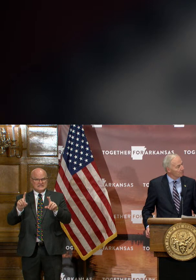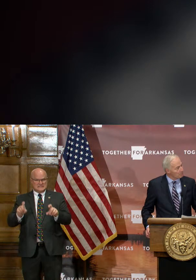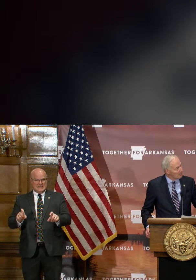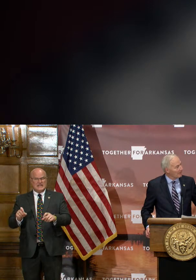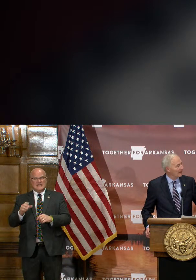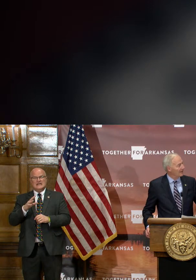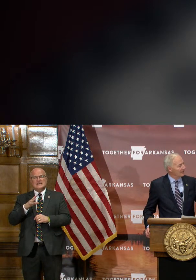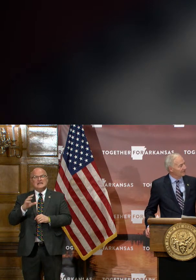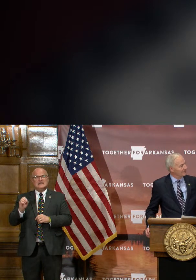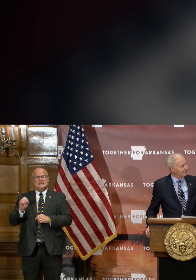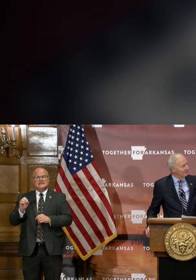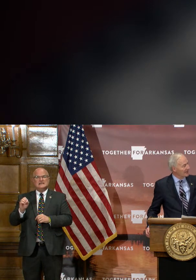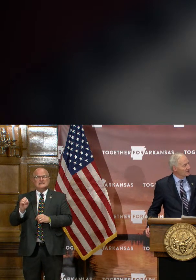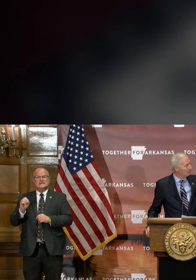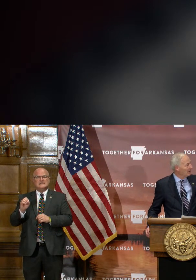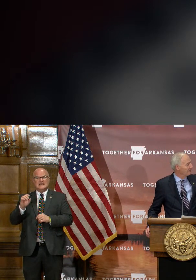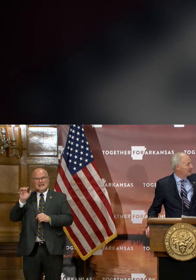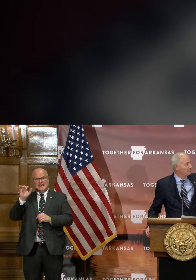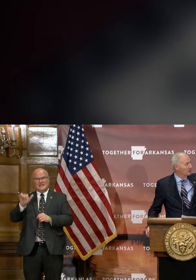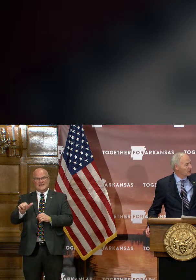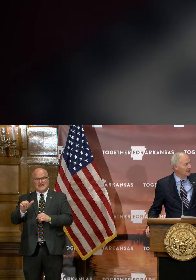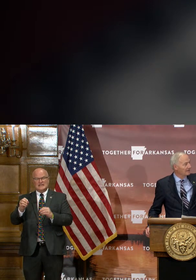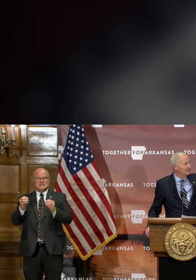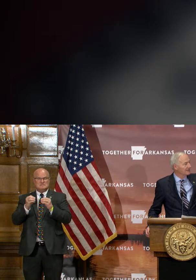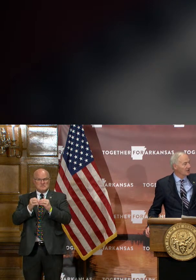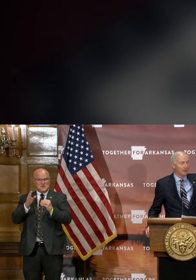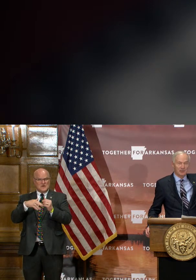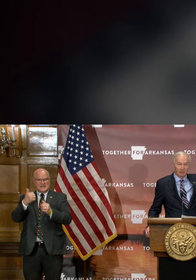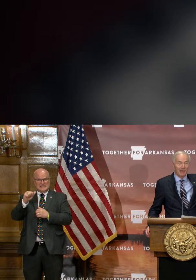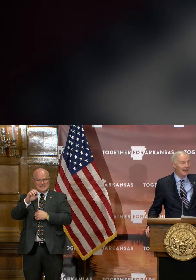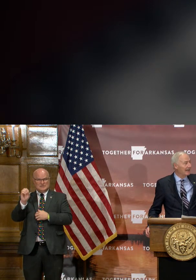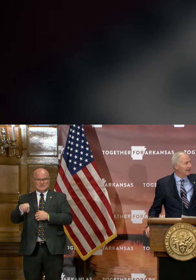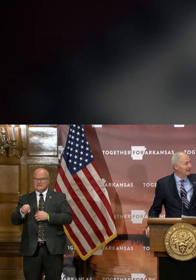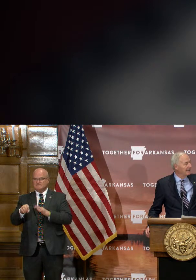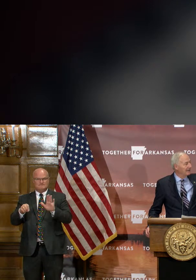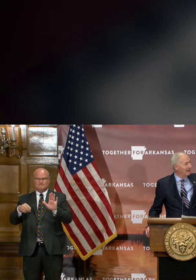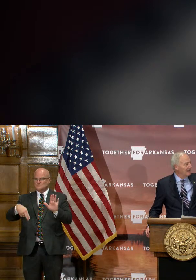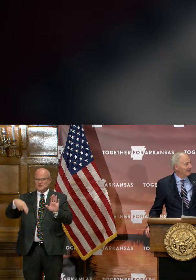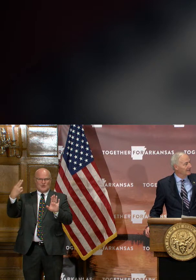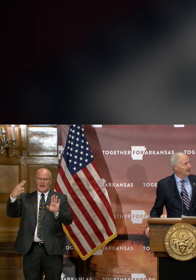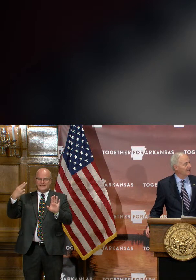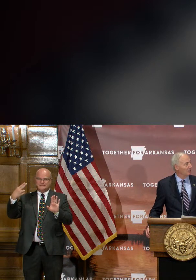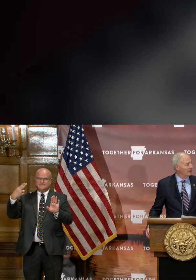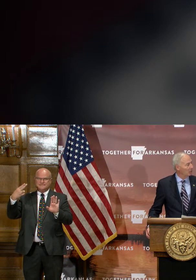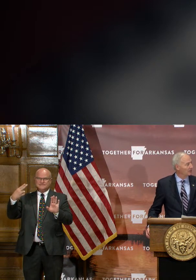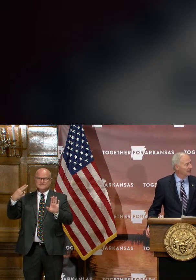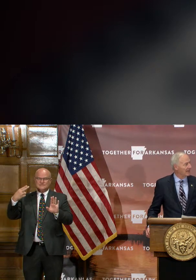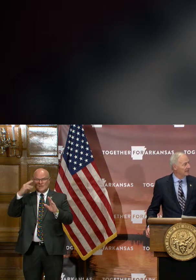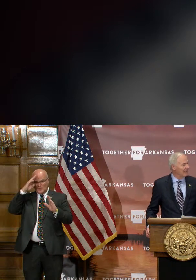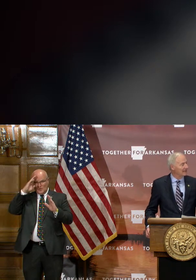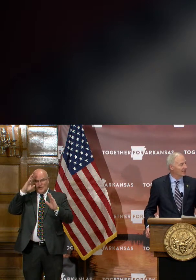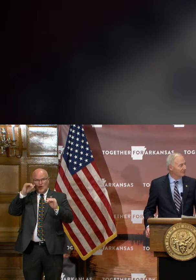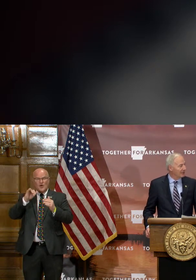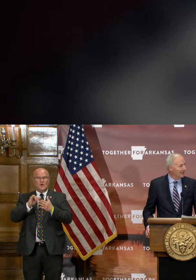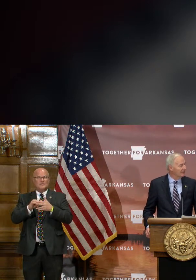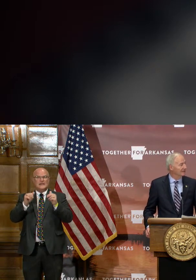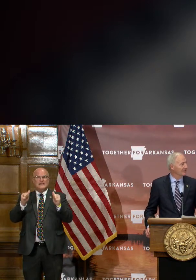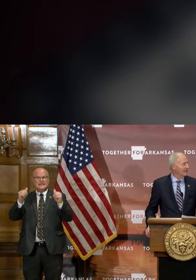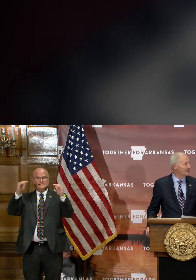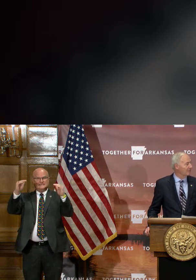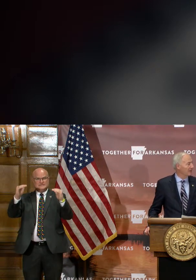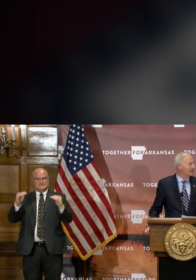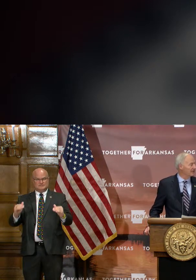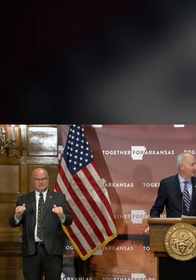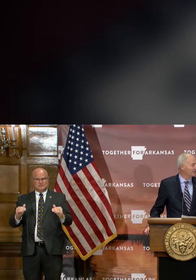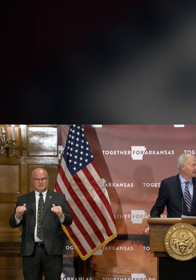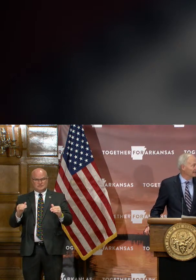and that's above 10%, so it's too high. And we hope that that can come down. It